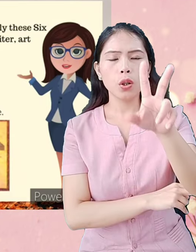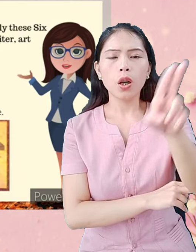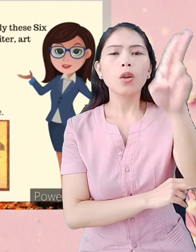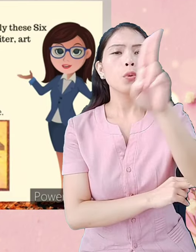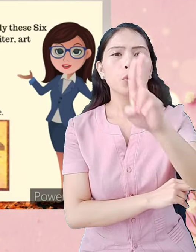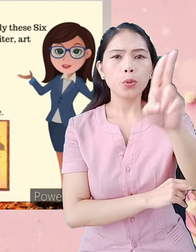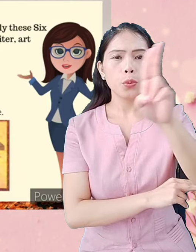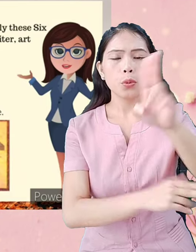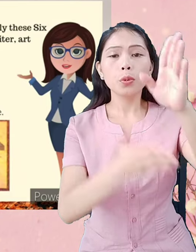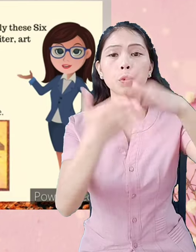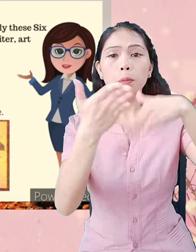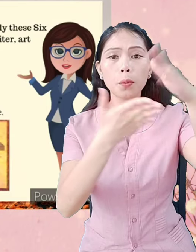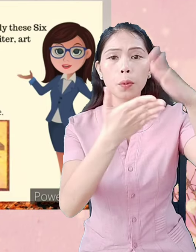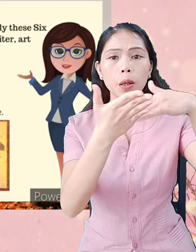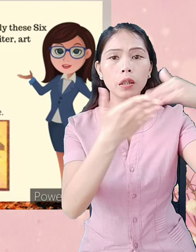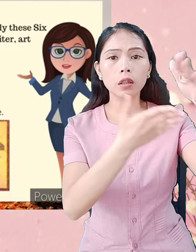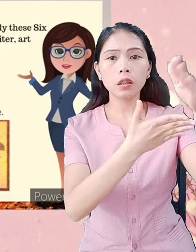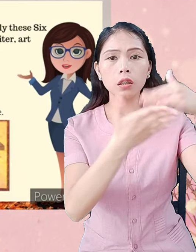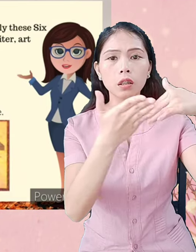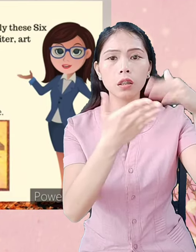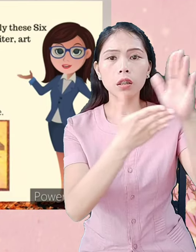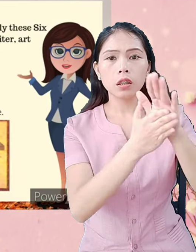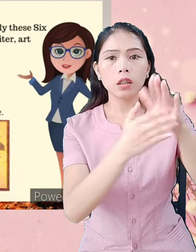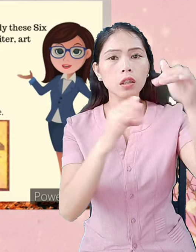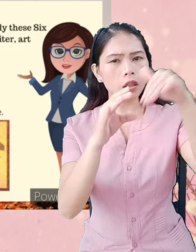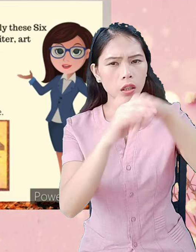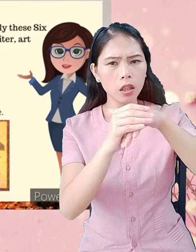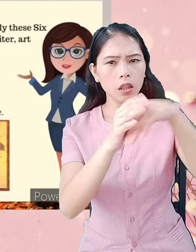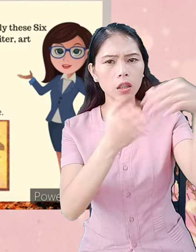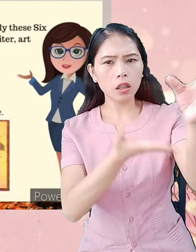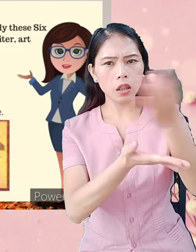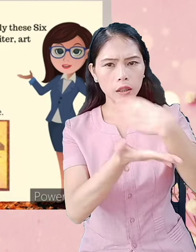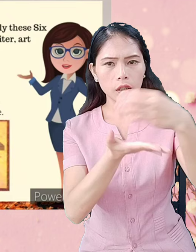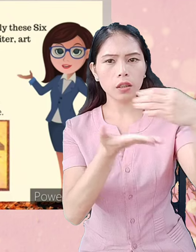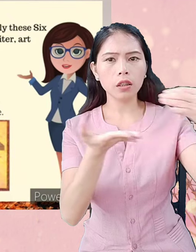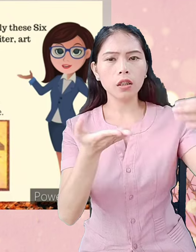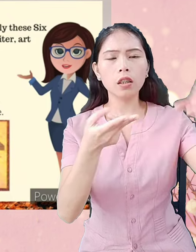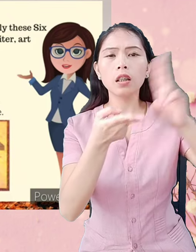Number 3, use brush in calligraphy.